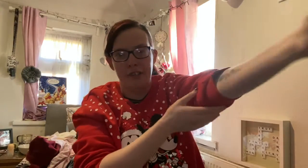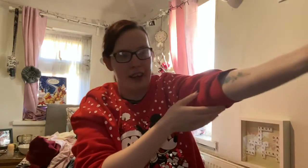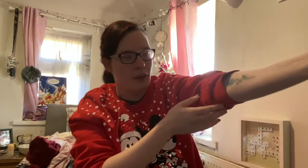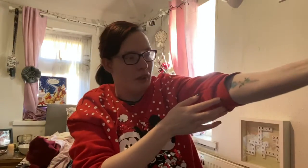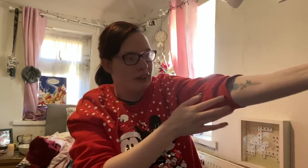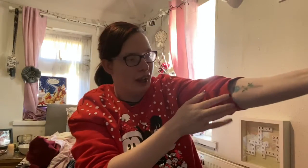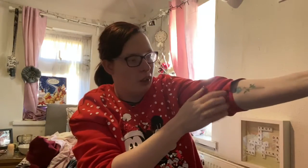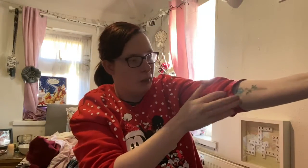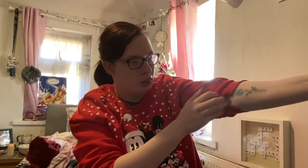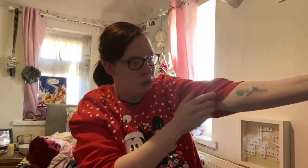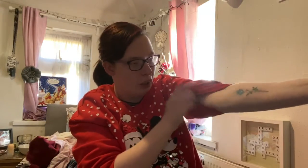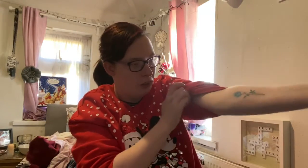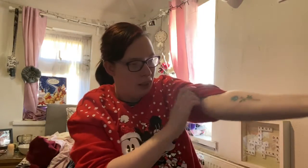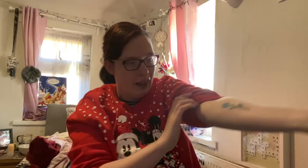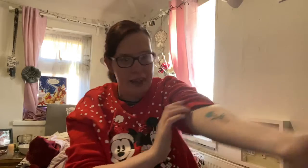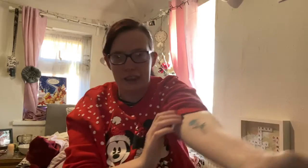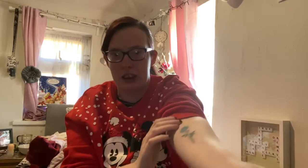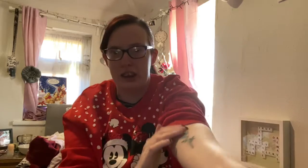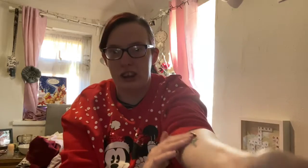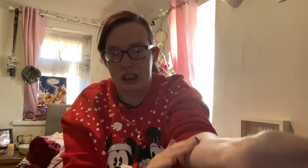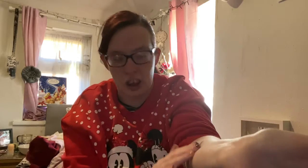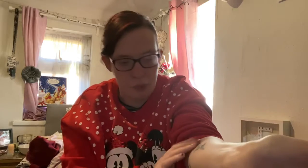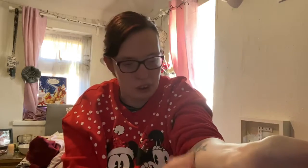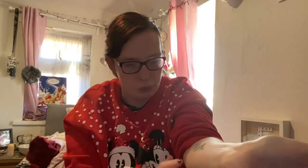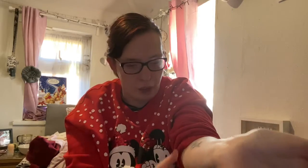update on my tattoo as well, it's doing so much better.